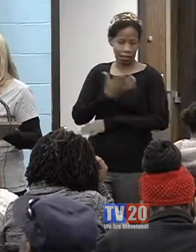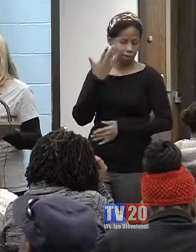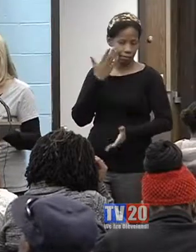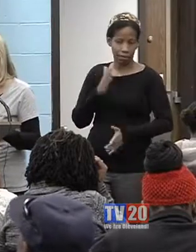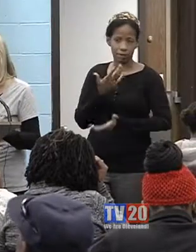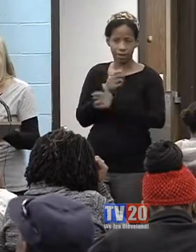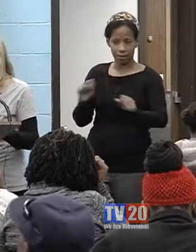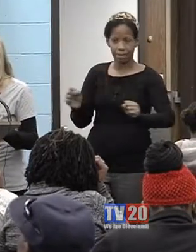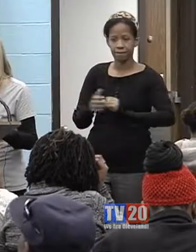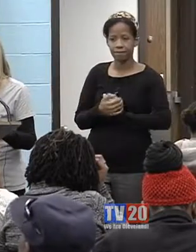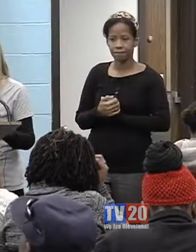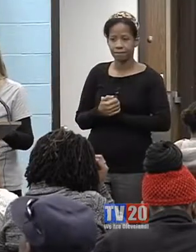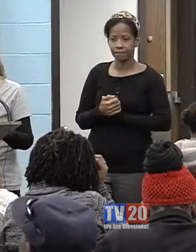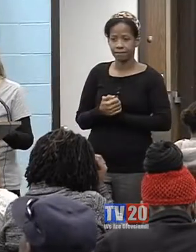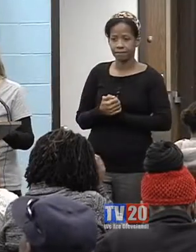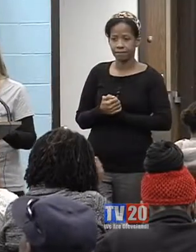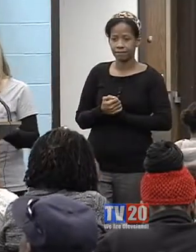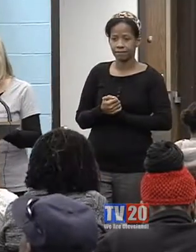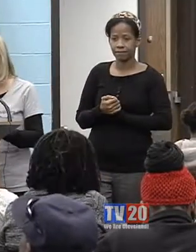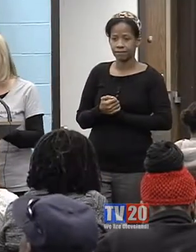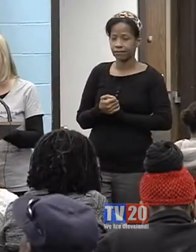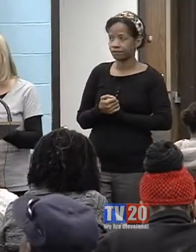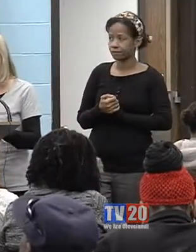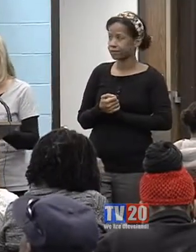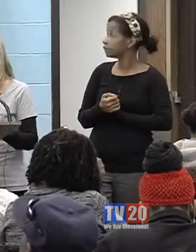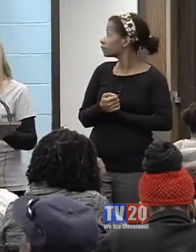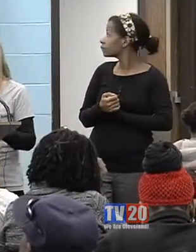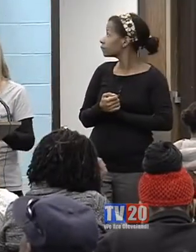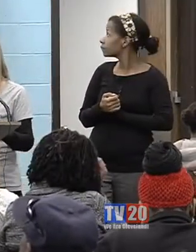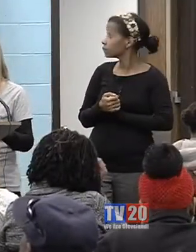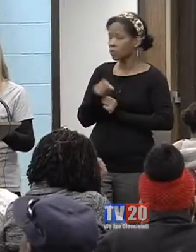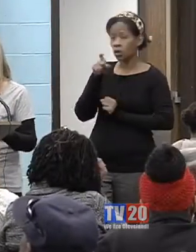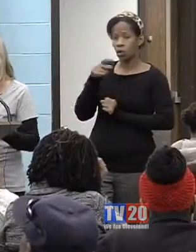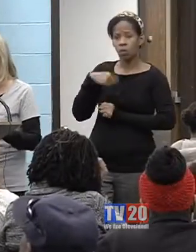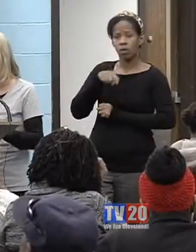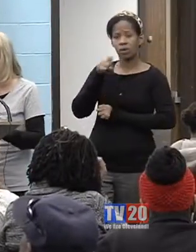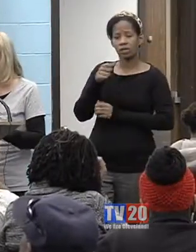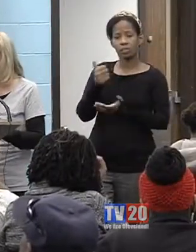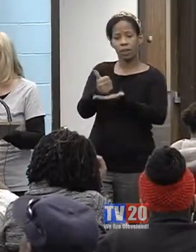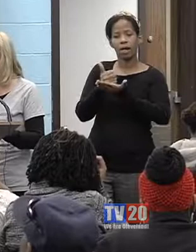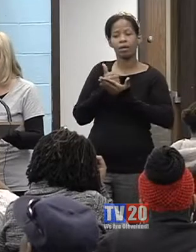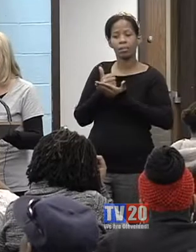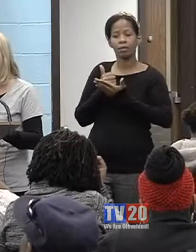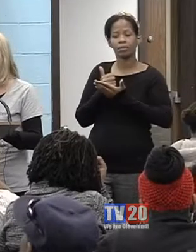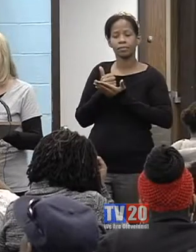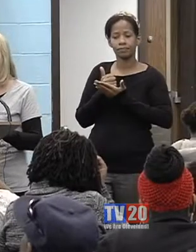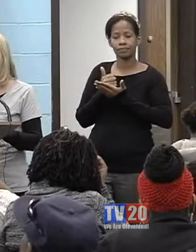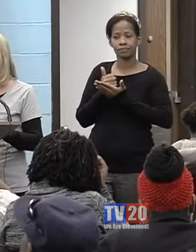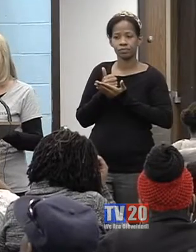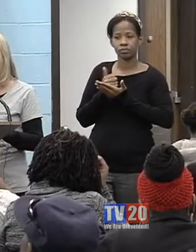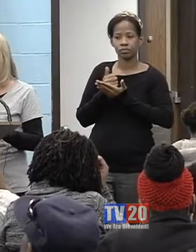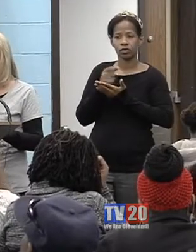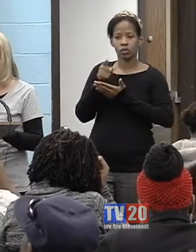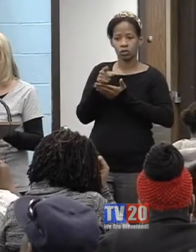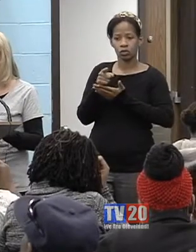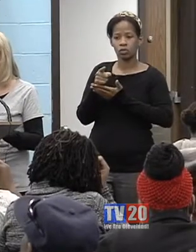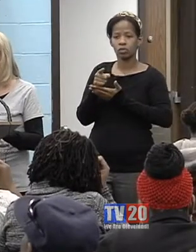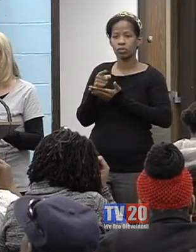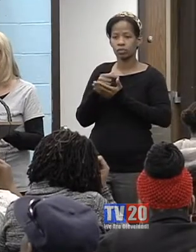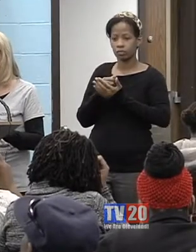be. So we need your help. We need your help to be the